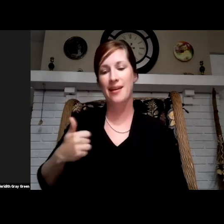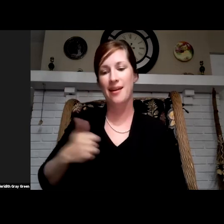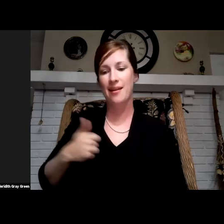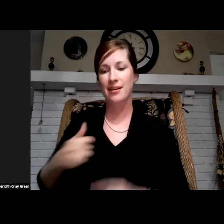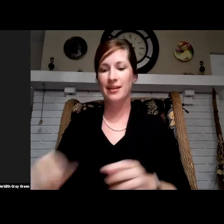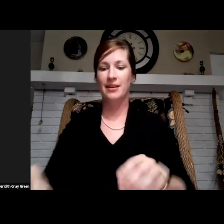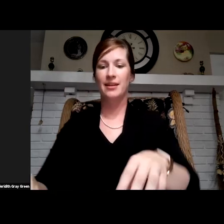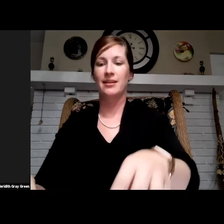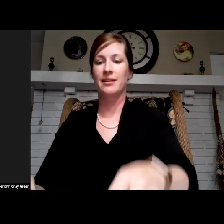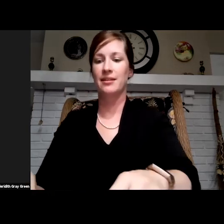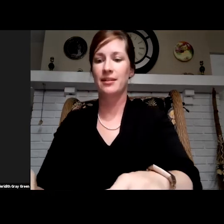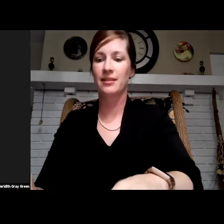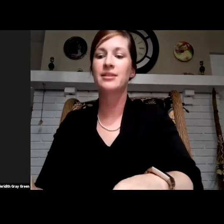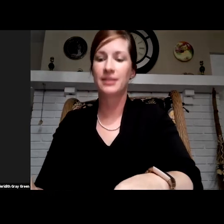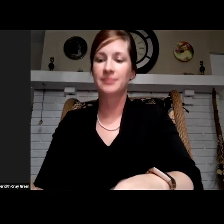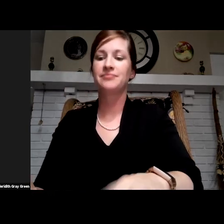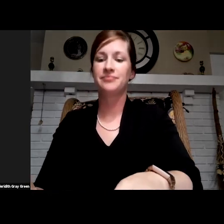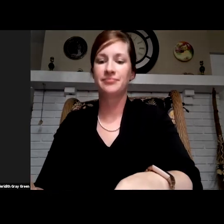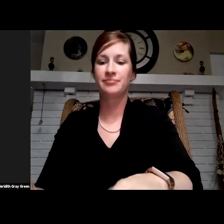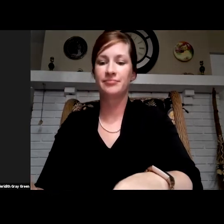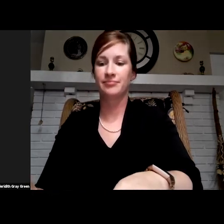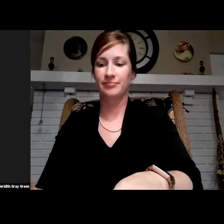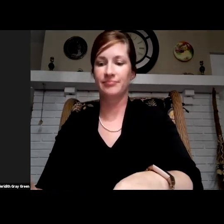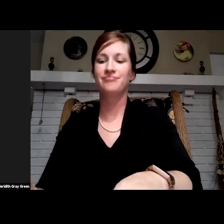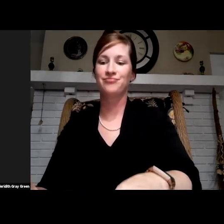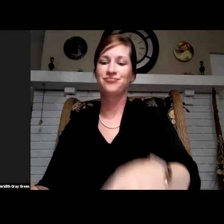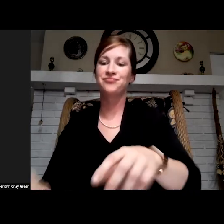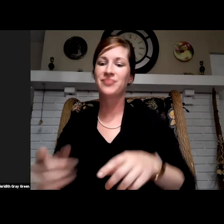she's American Indian, and she's from Canada.